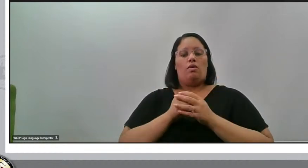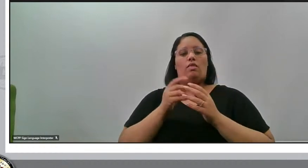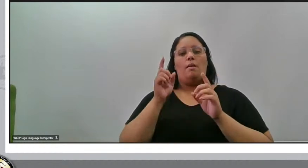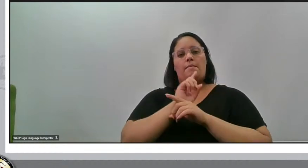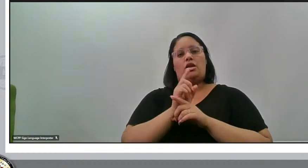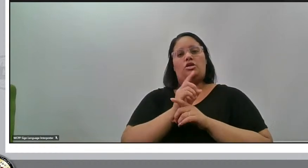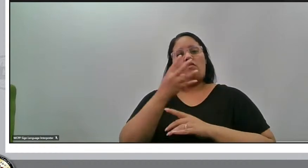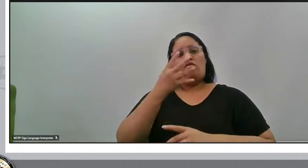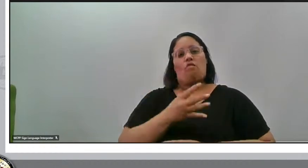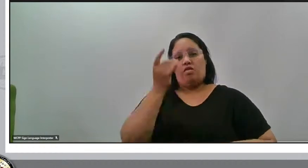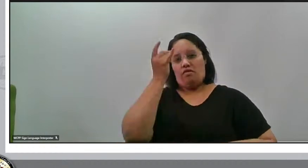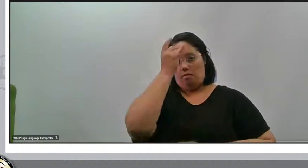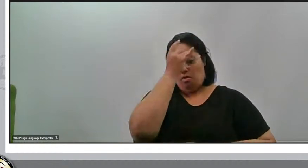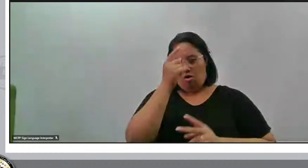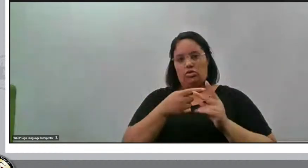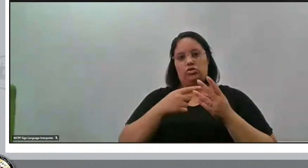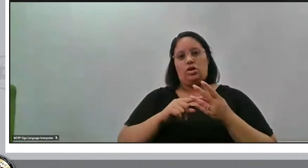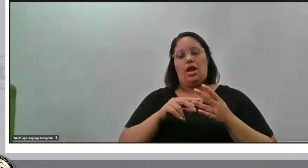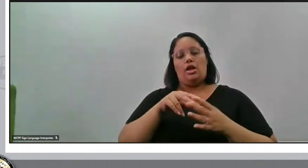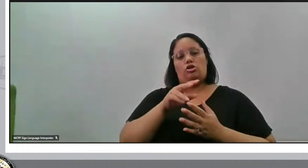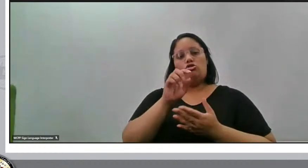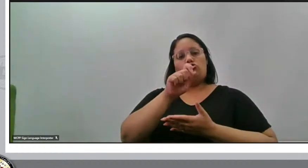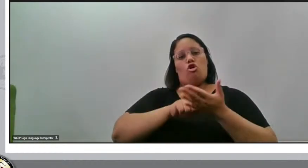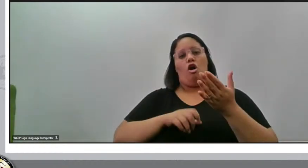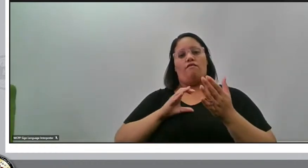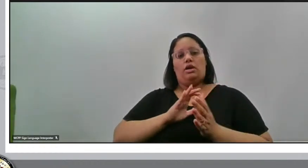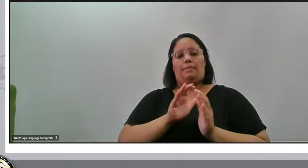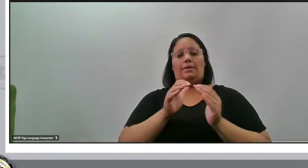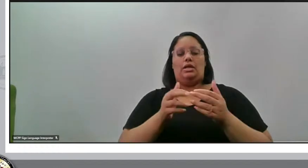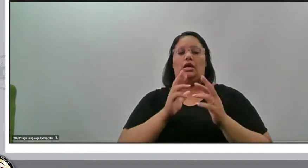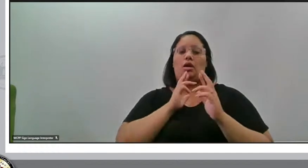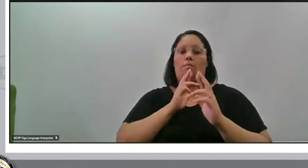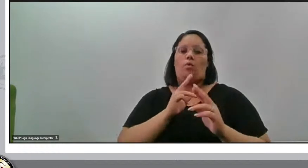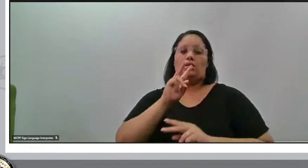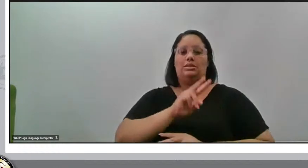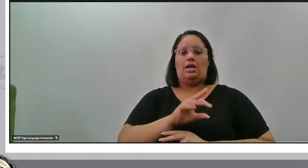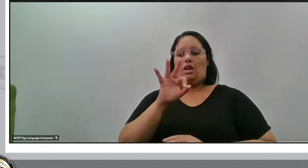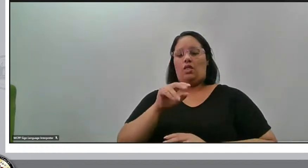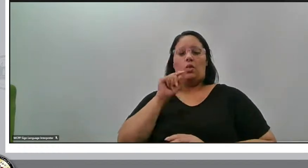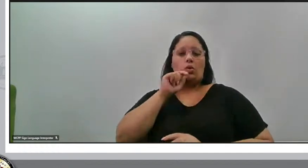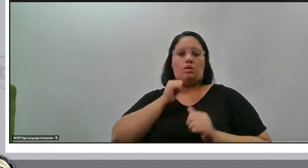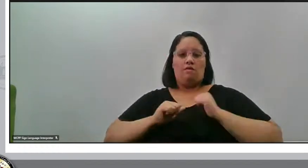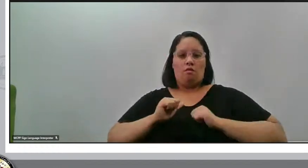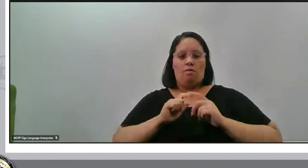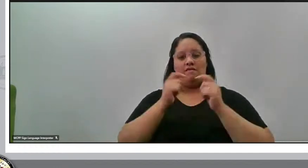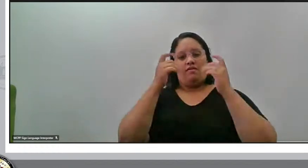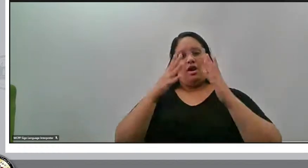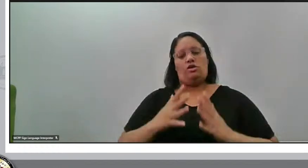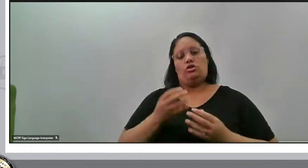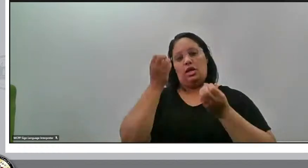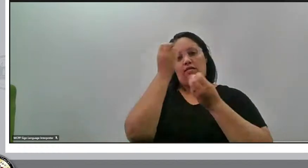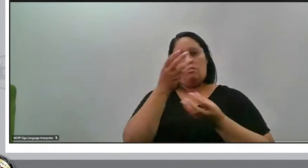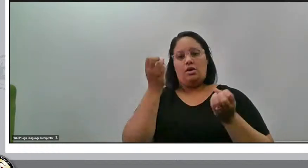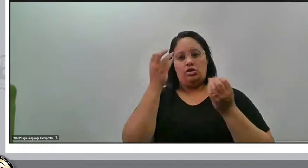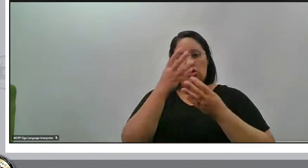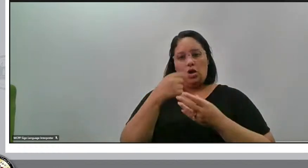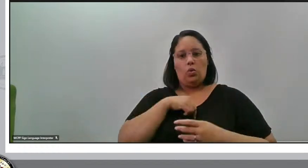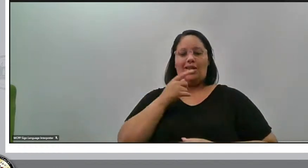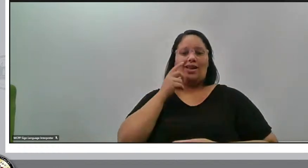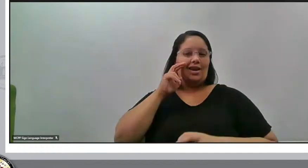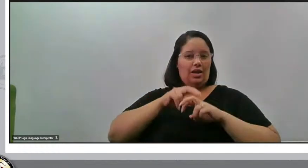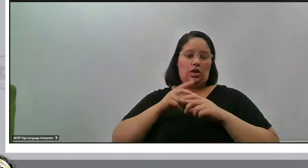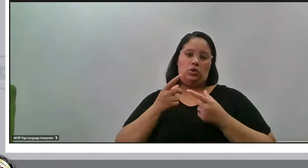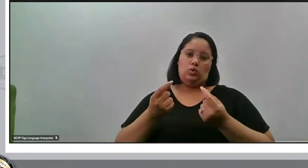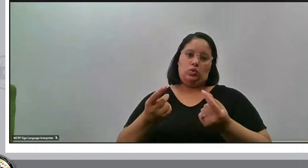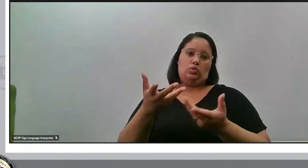4th of March, as well as the draft committee report on the second and third quarter performance and financial information that we still need to